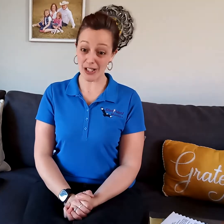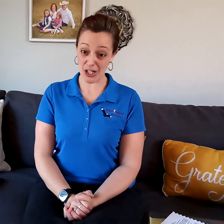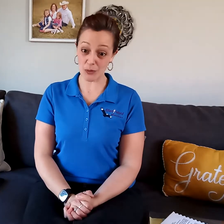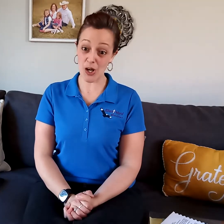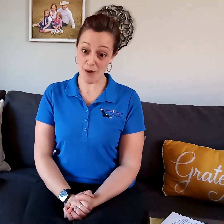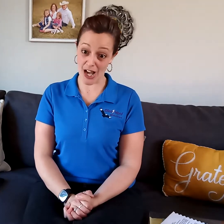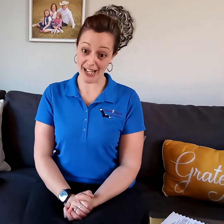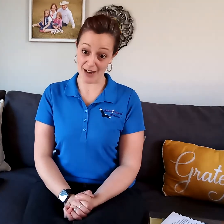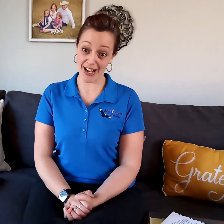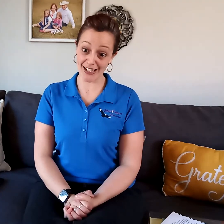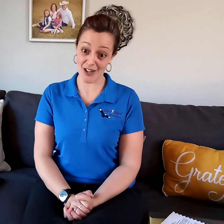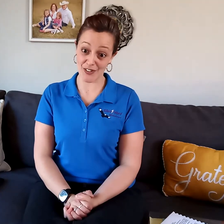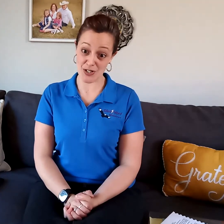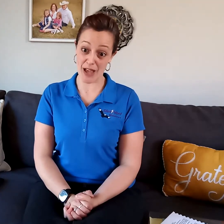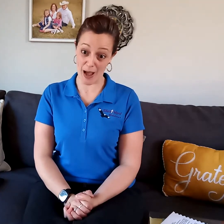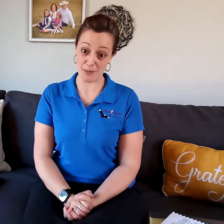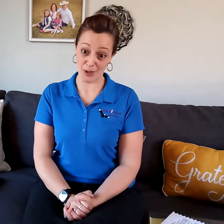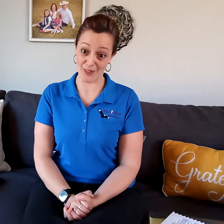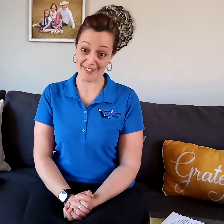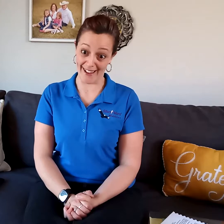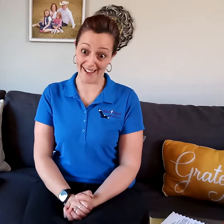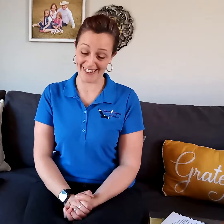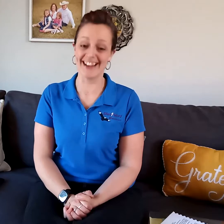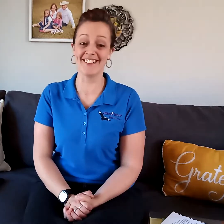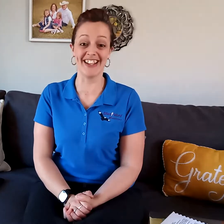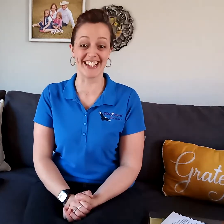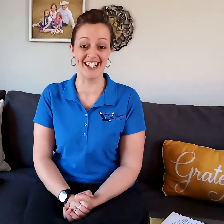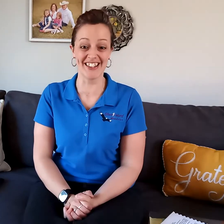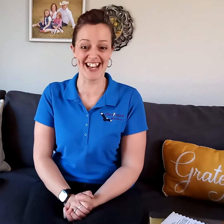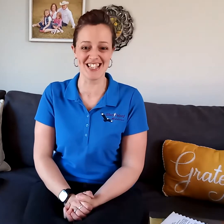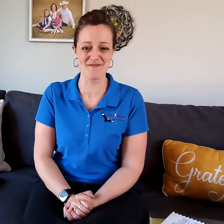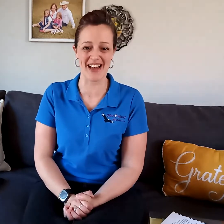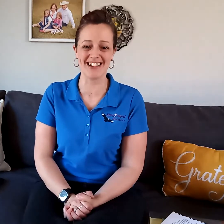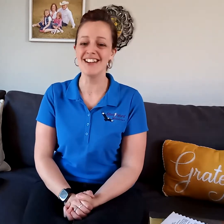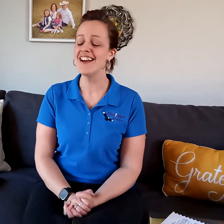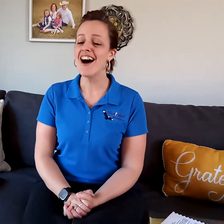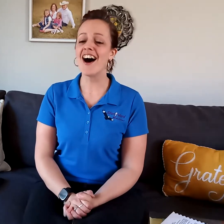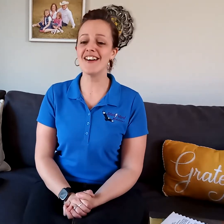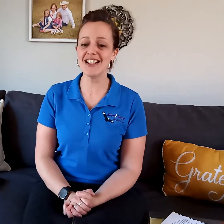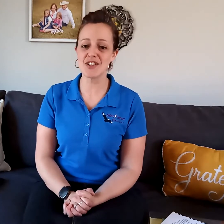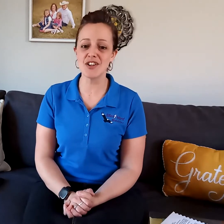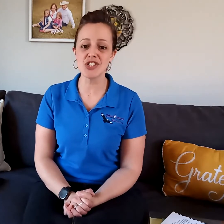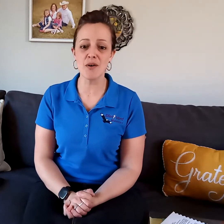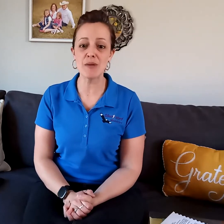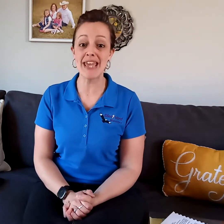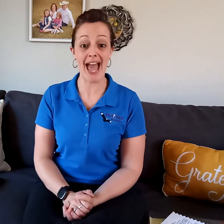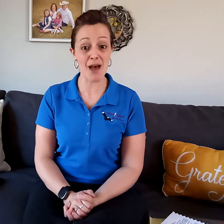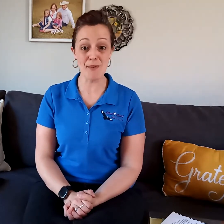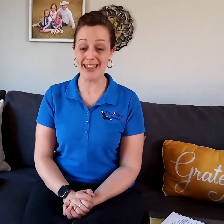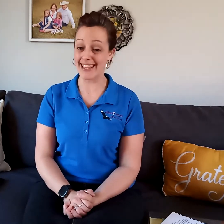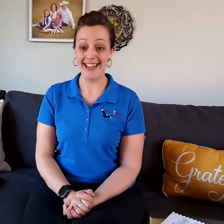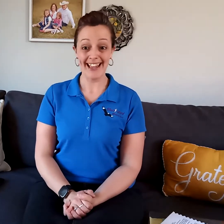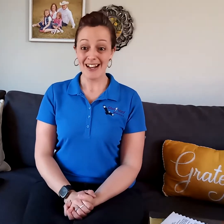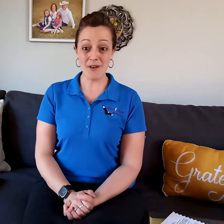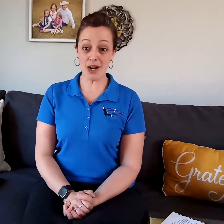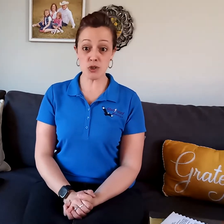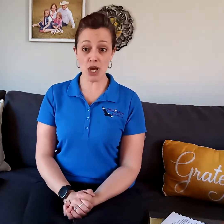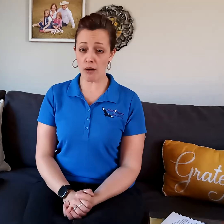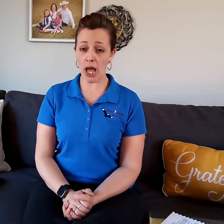Willow, come on now. I know there's happier than that. There we go. That's better. All right, so you're showing me happy. We don't show